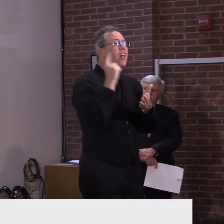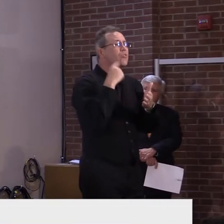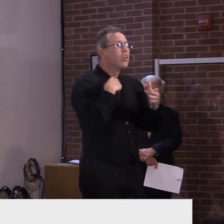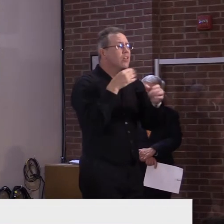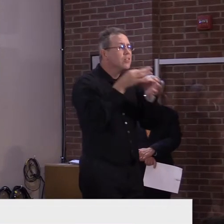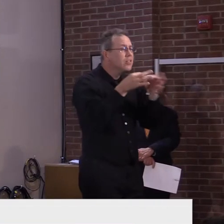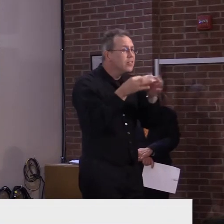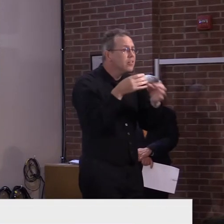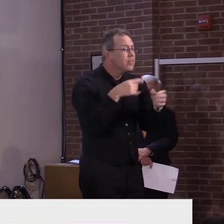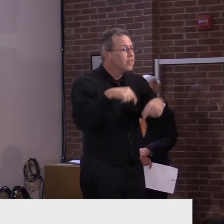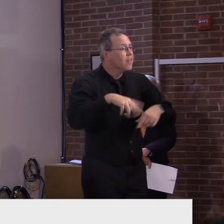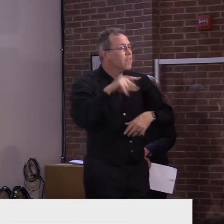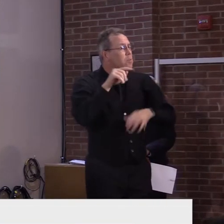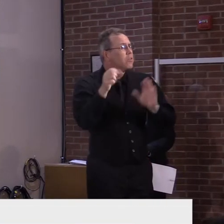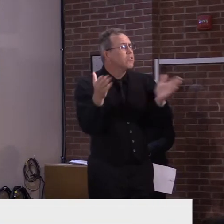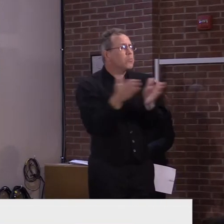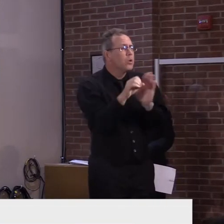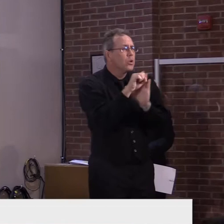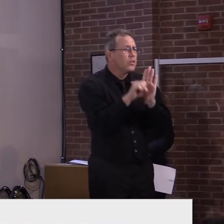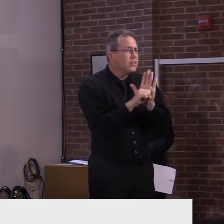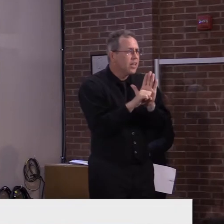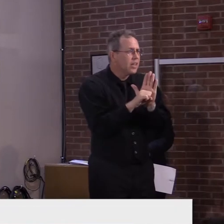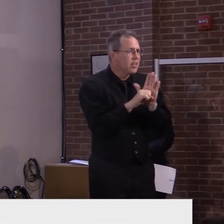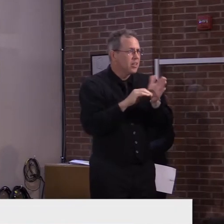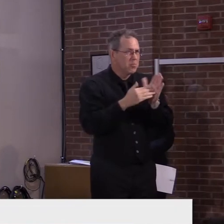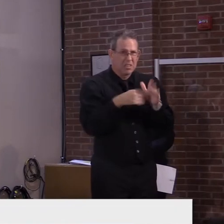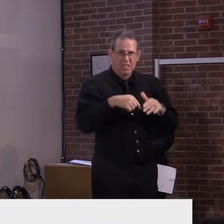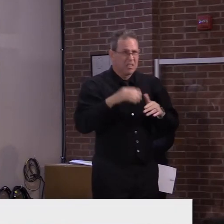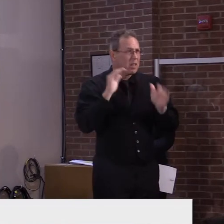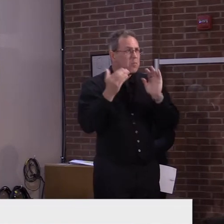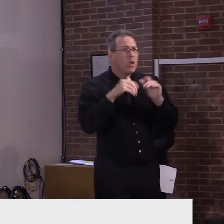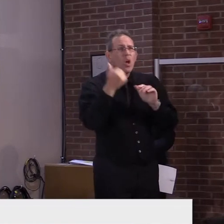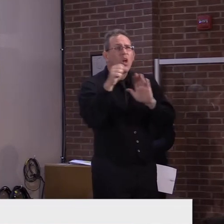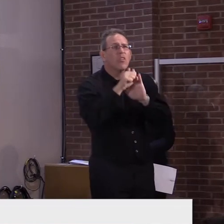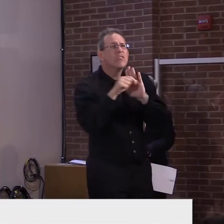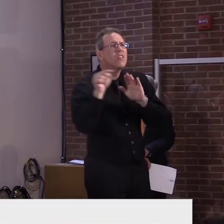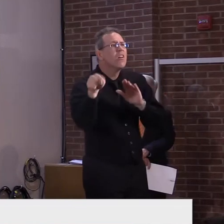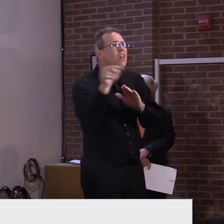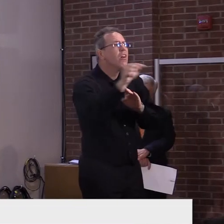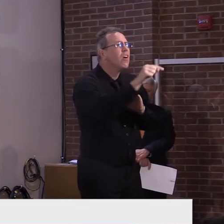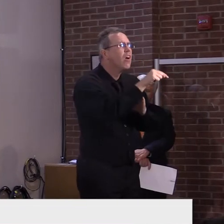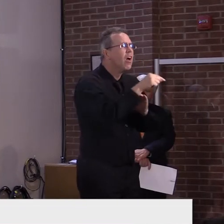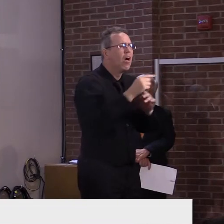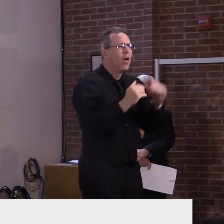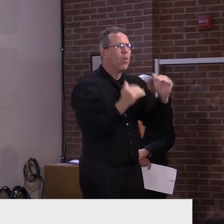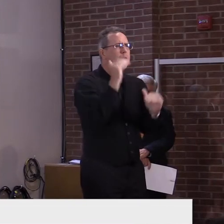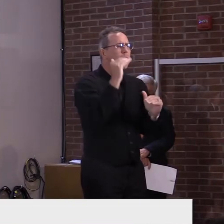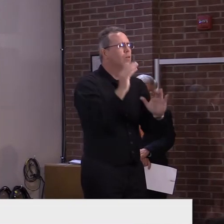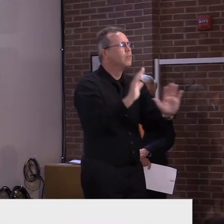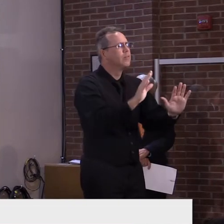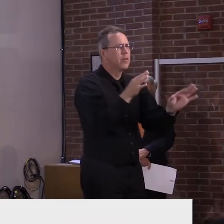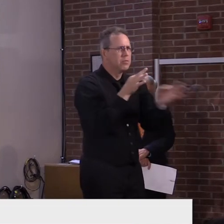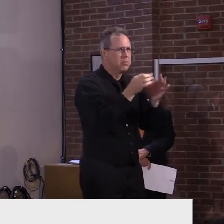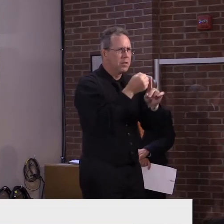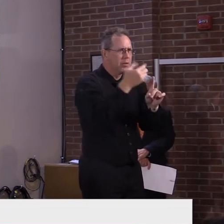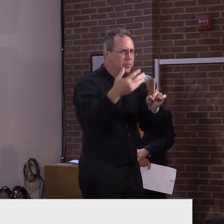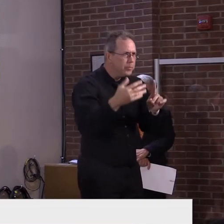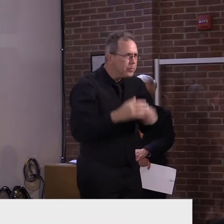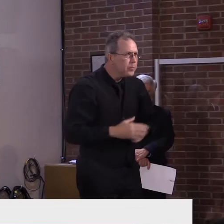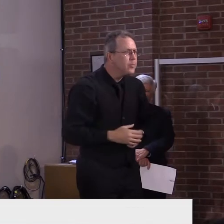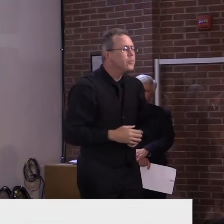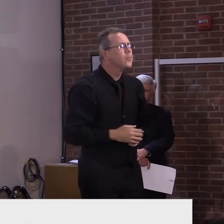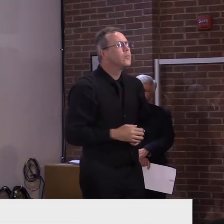always paint an accurate picture for our rural state. So here's what the CDC map looks like in Vermont using the